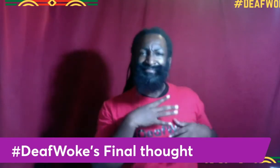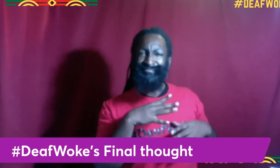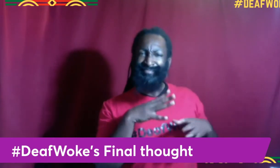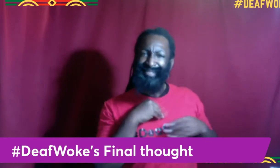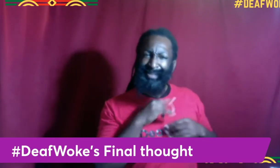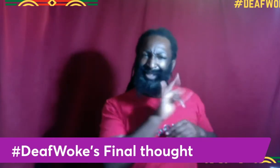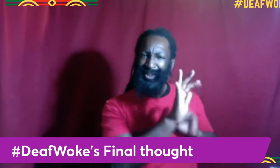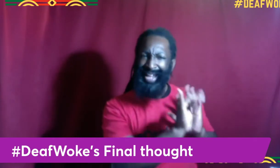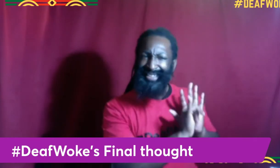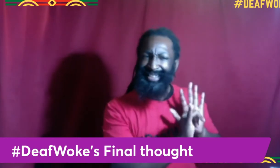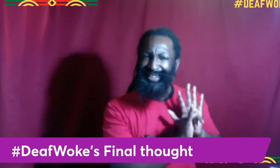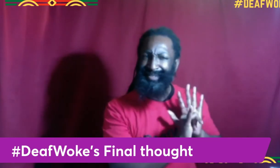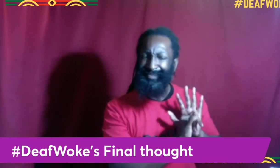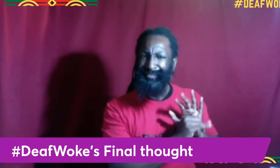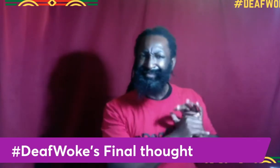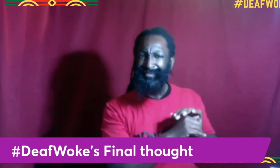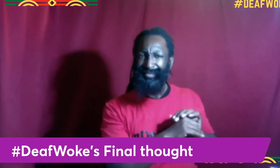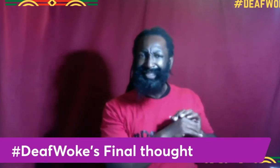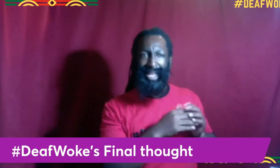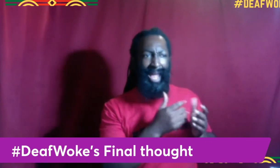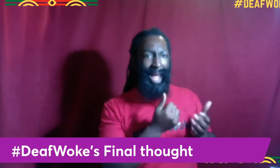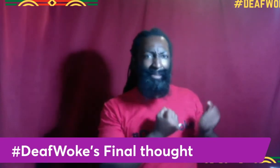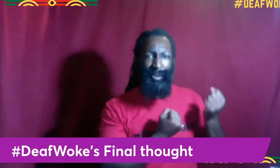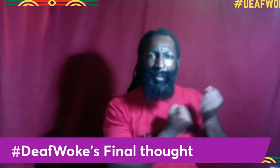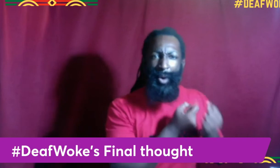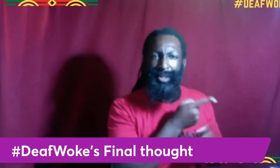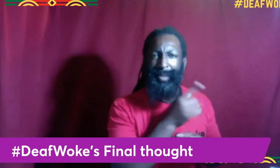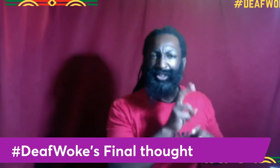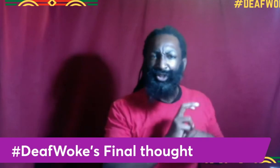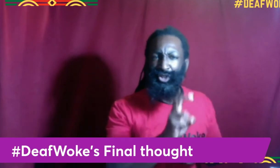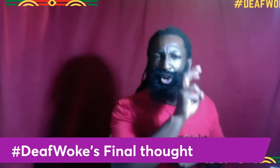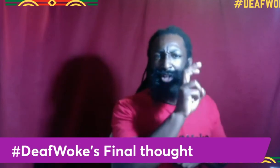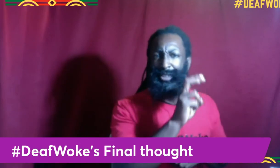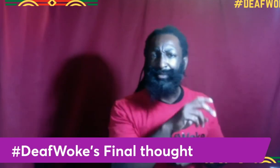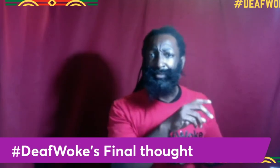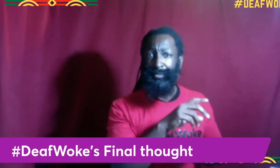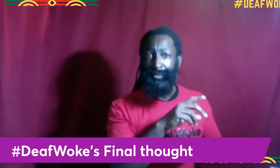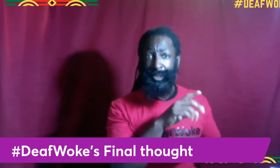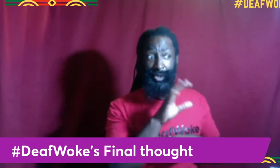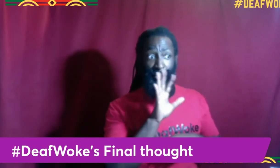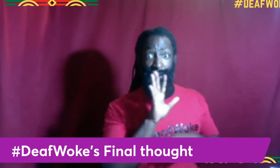Correction, interpreters are there. Just like Armani,